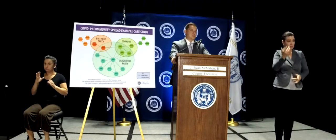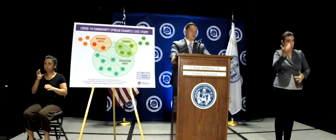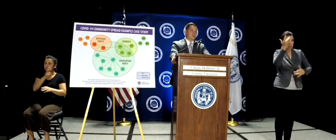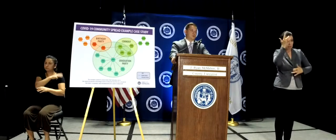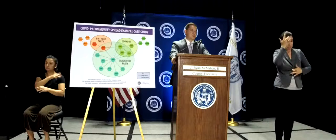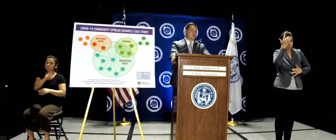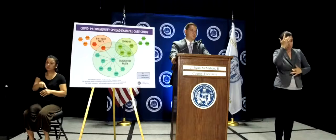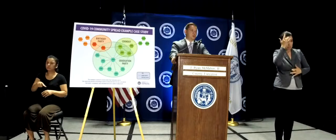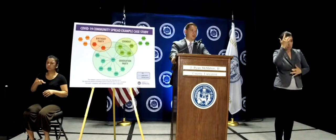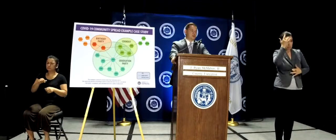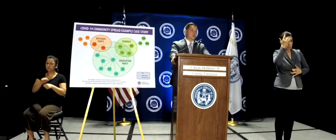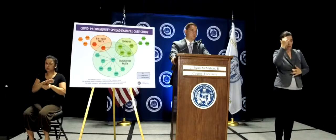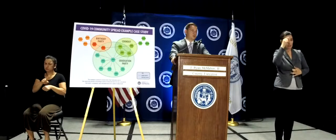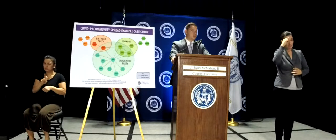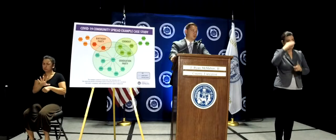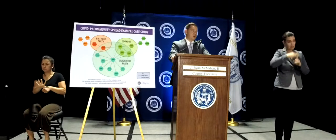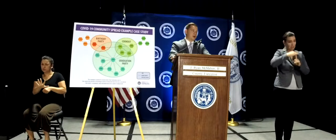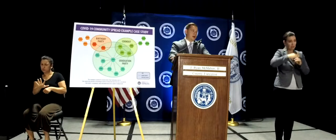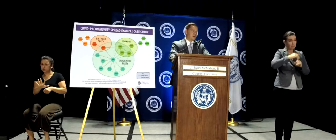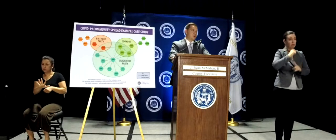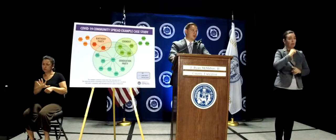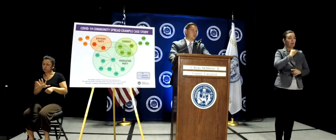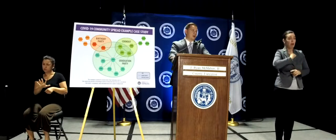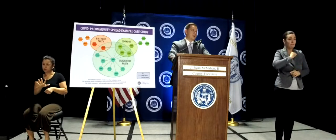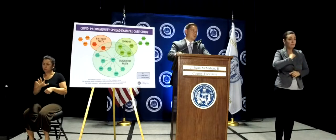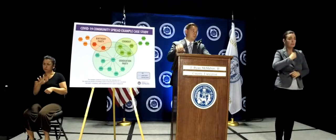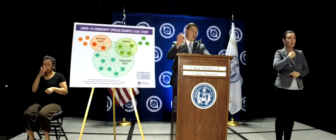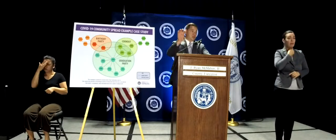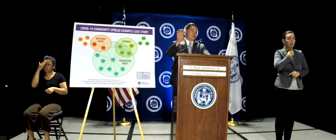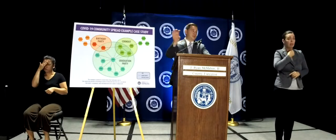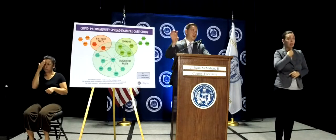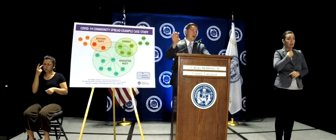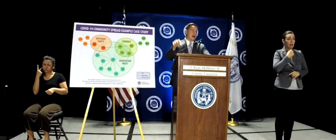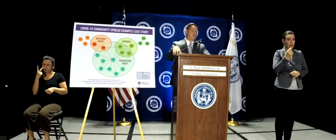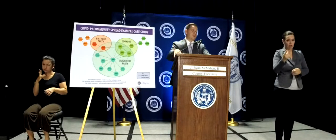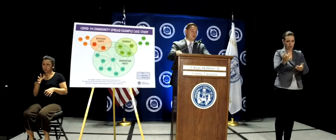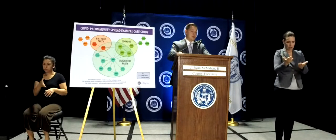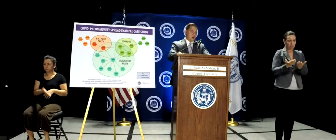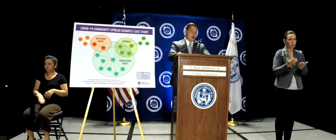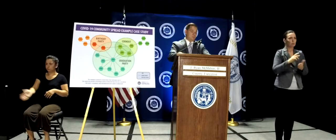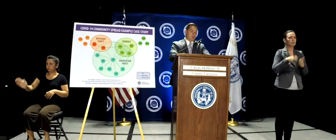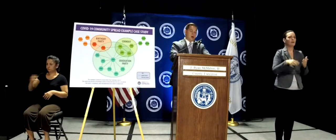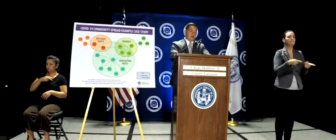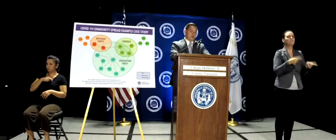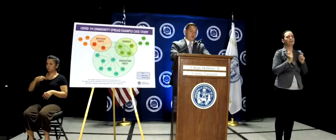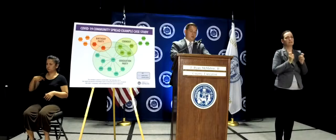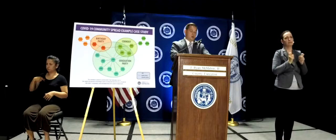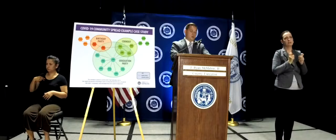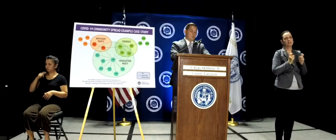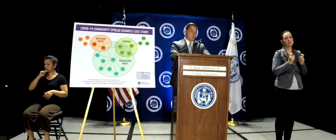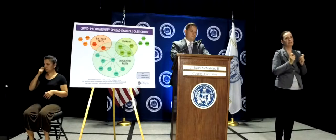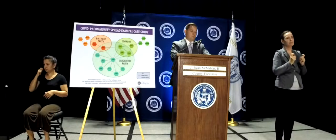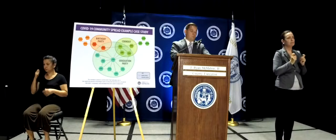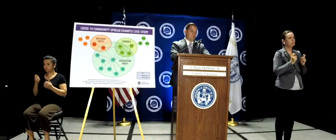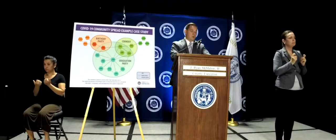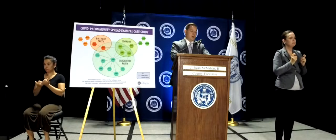Certainly the hospital infrastructure is being utilized for procedures right now, as well as patients that they have. But